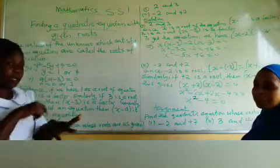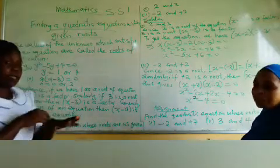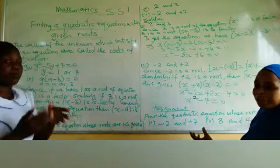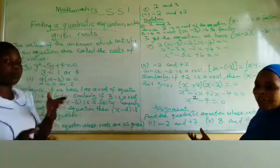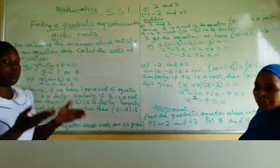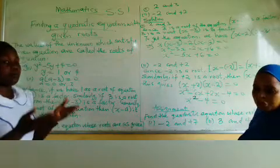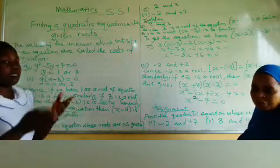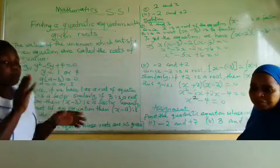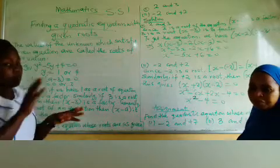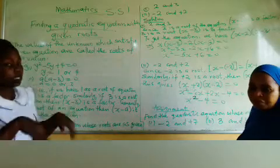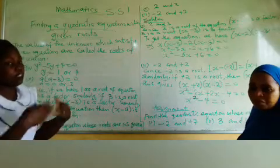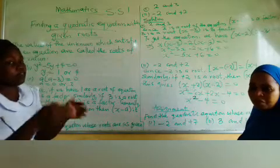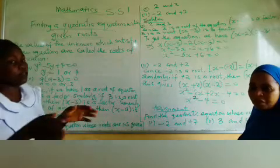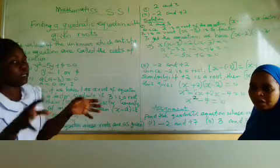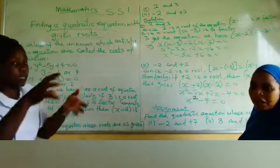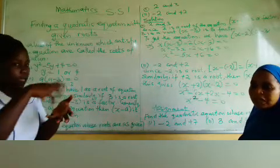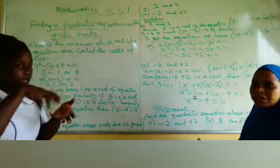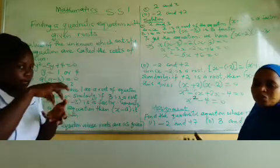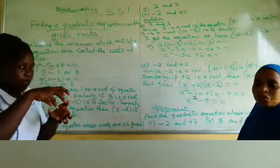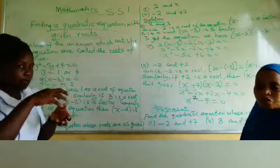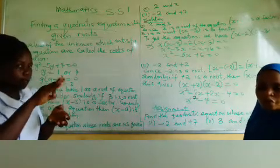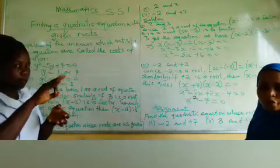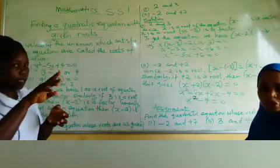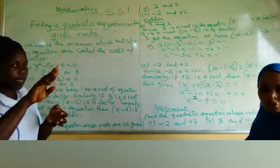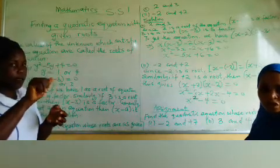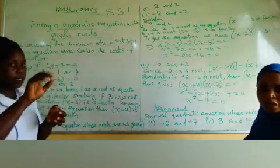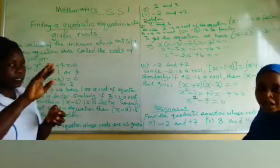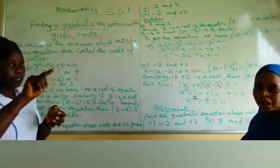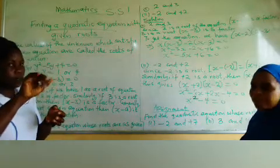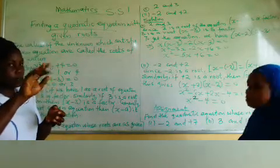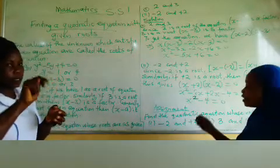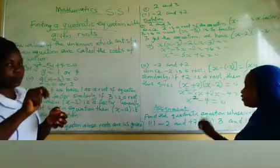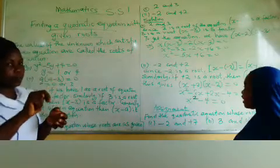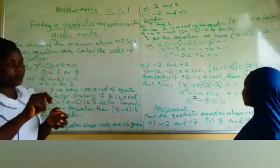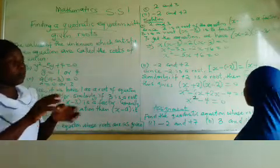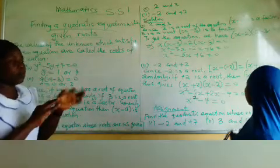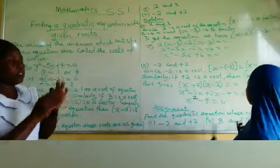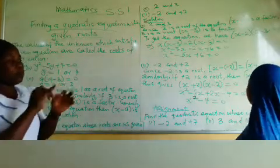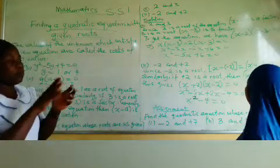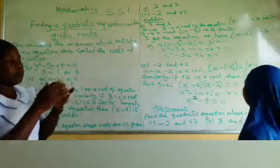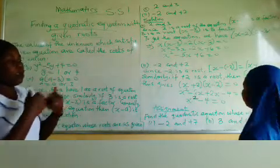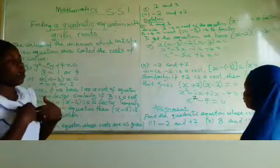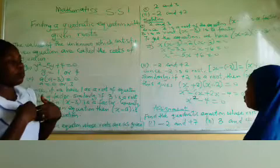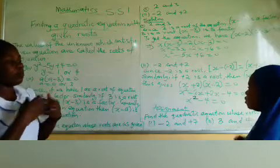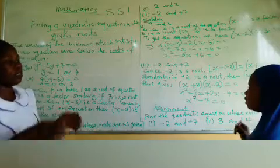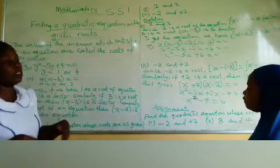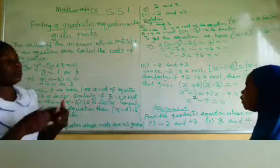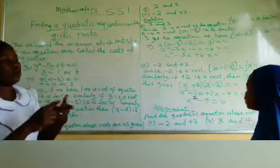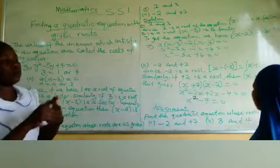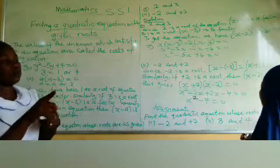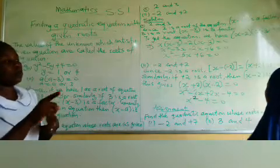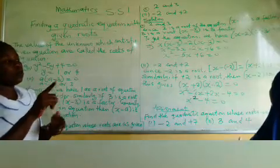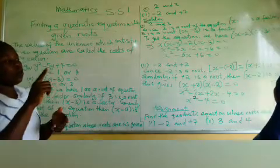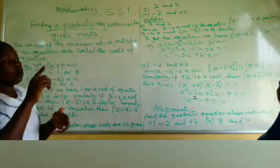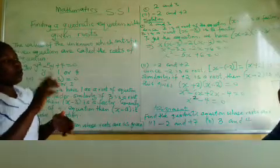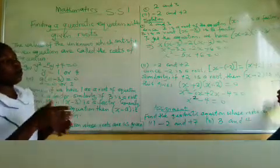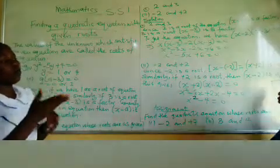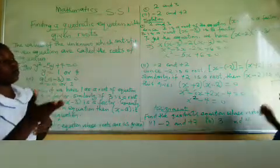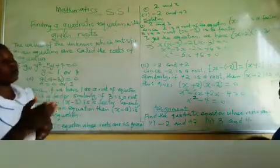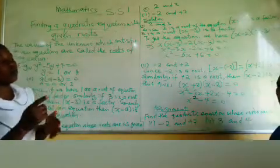mixed fraction as the root of equation. If a mixed fraction is being given, the first thing you are going to do is to change the